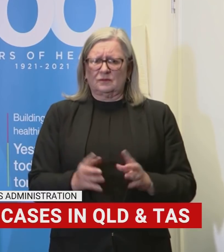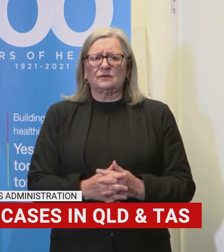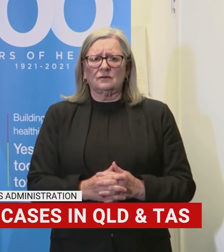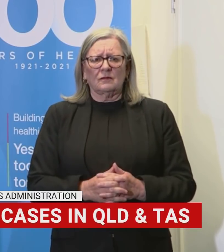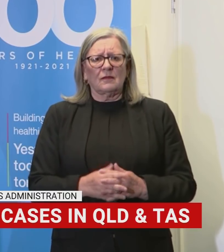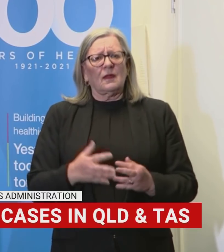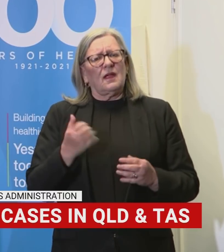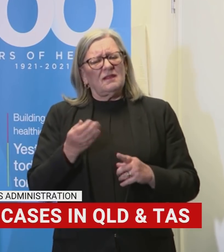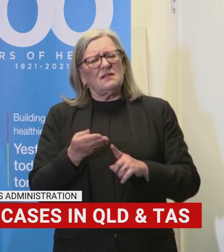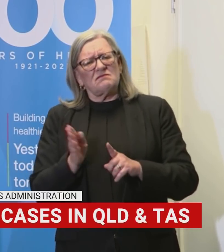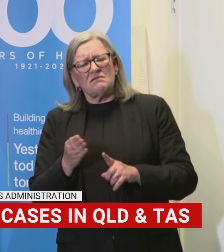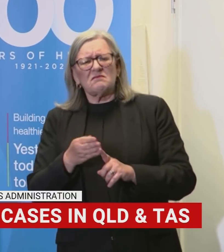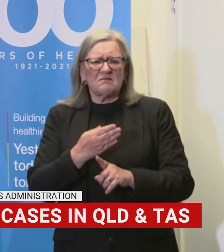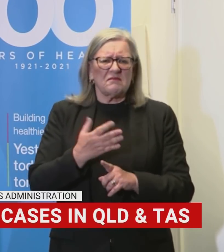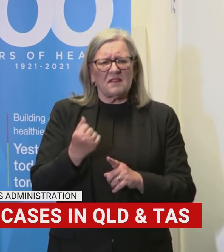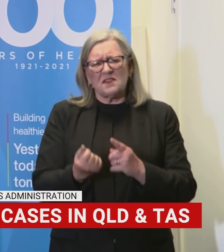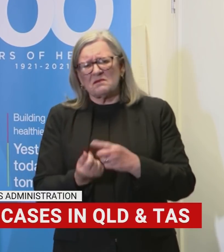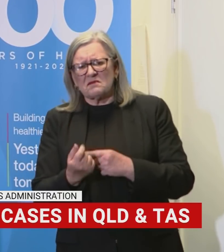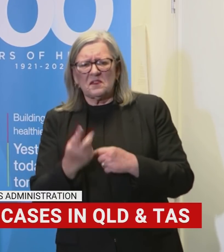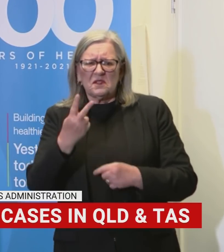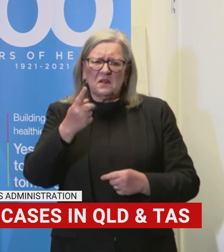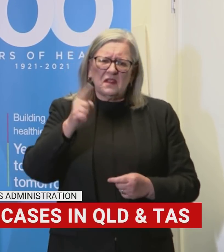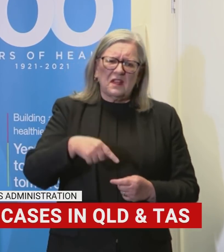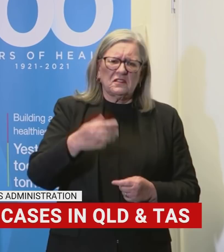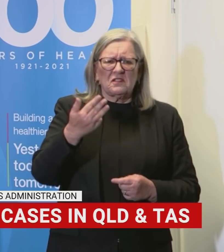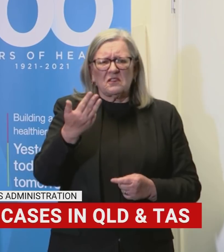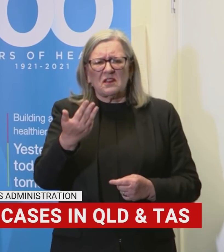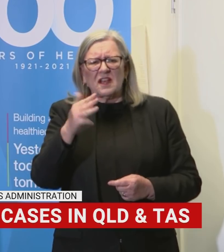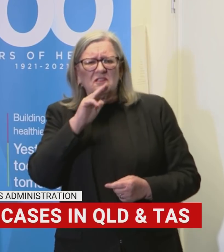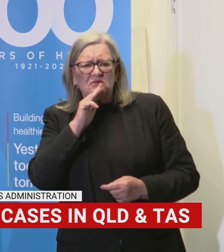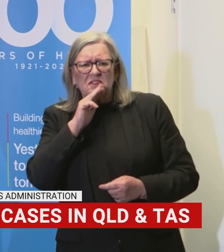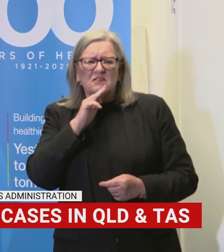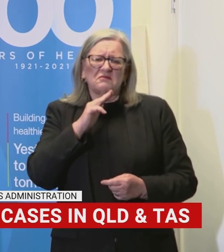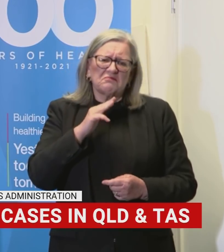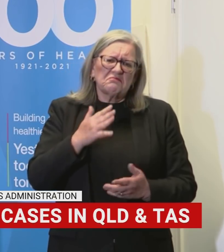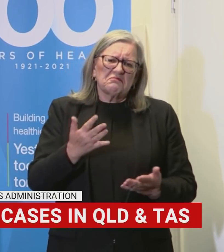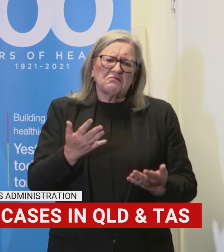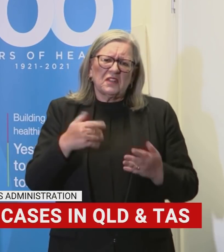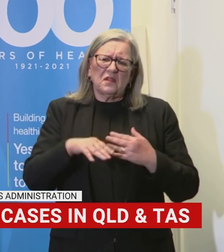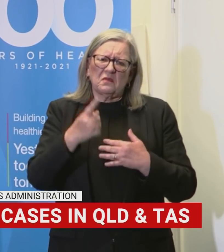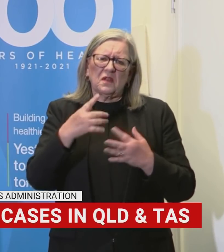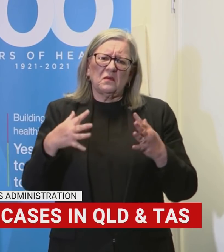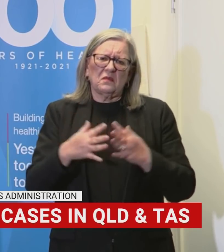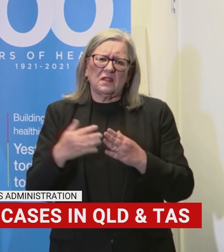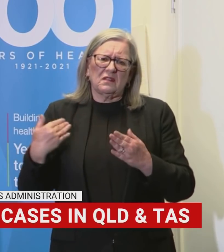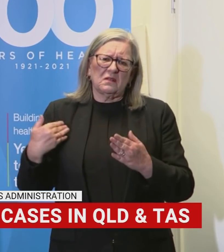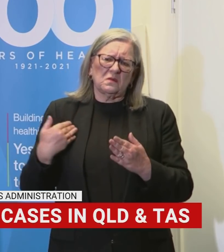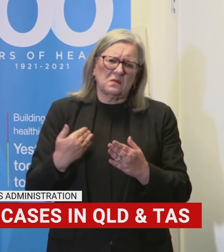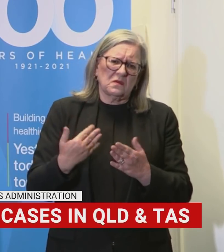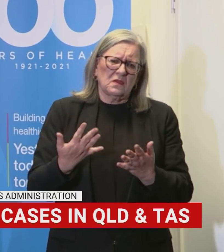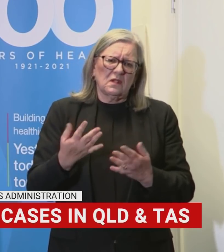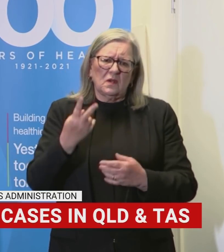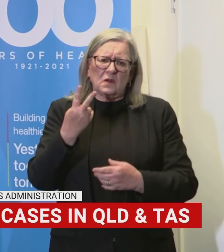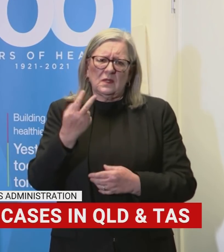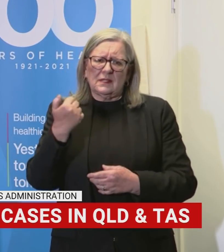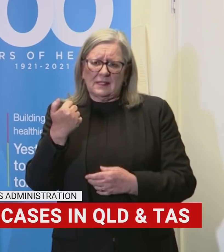So we've had about 1,967 in the week, which is actually 26 April to 2 May. Now, there's a